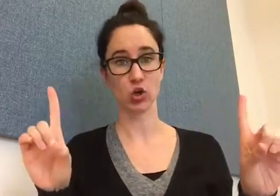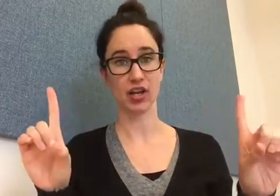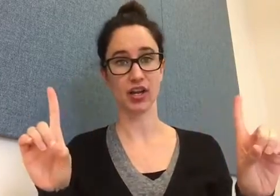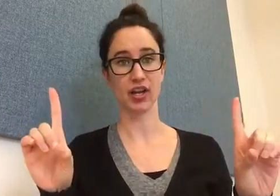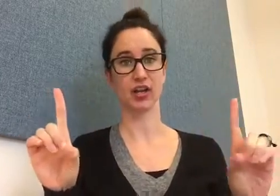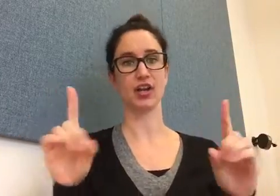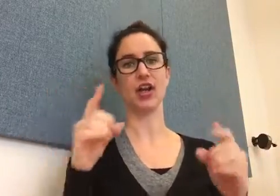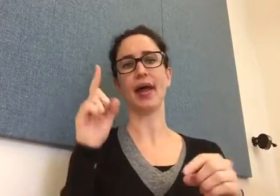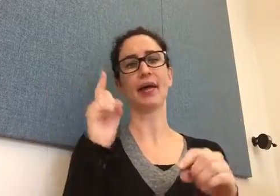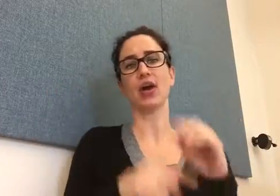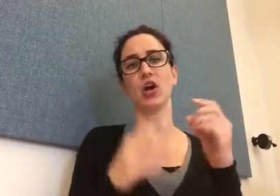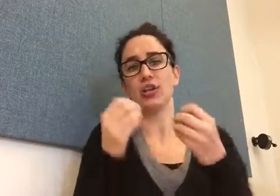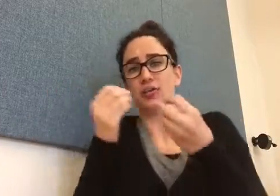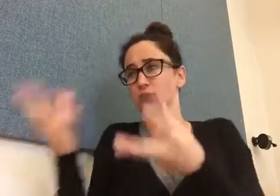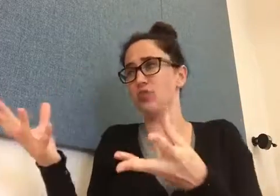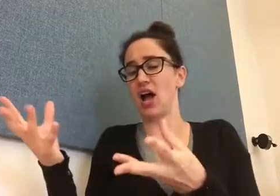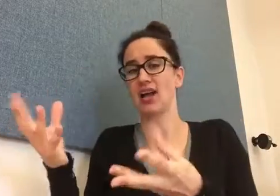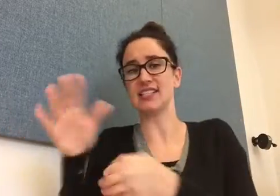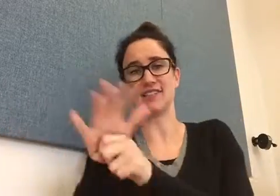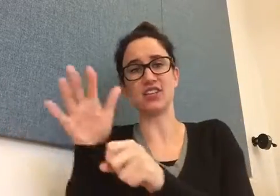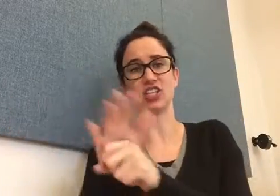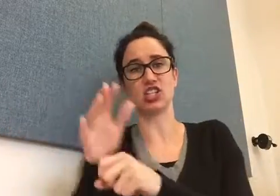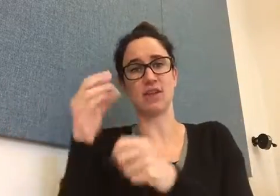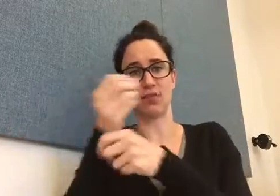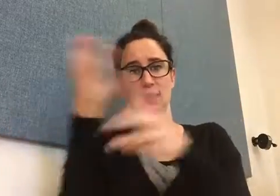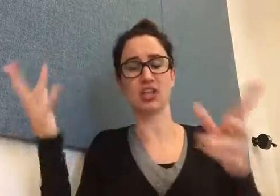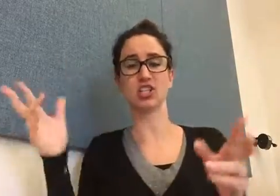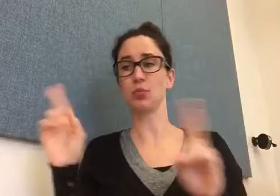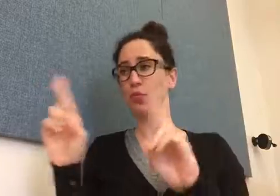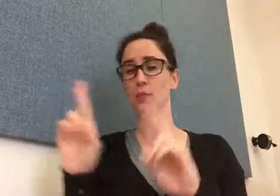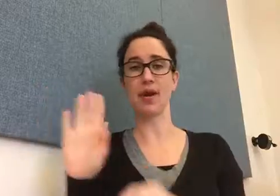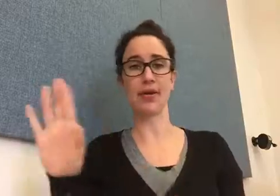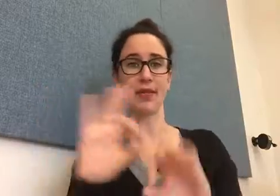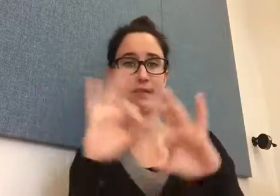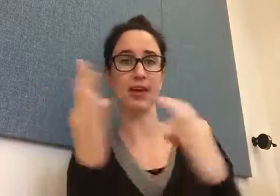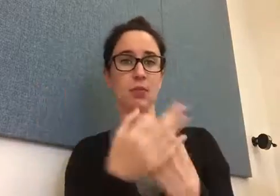detailed information to prepare their families for the difficulties of the voyage.